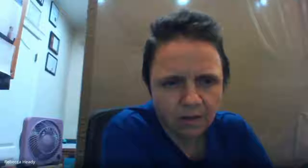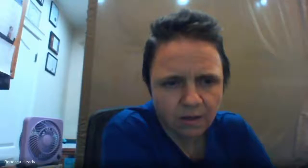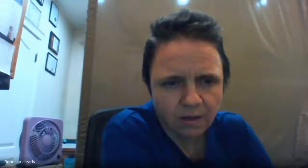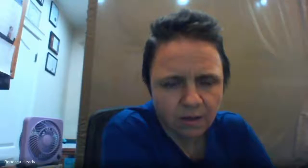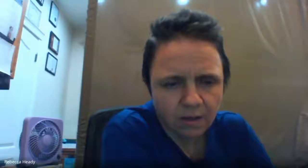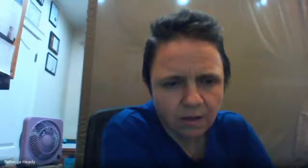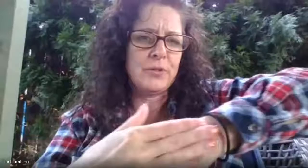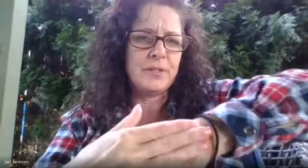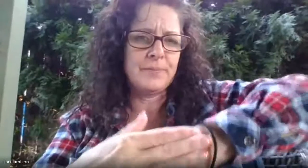girls.